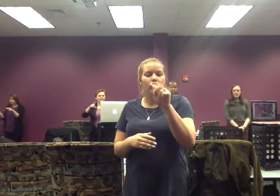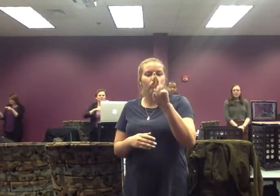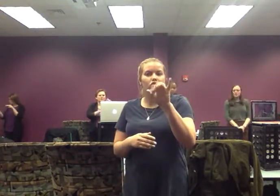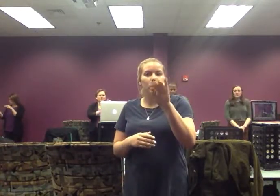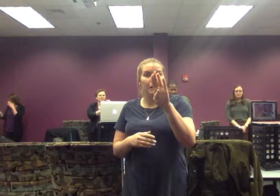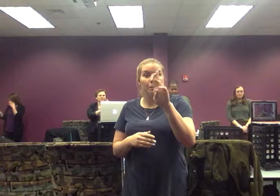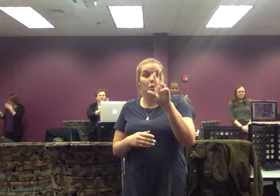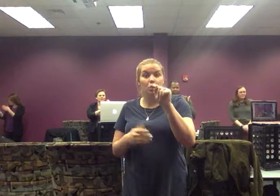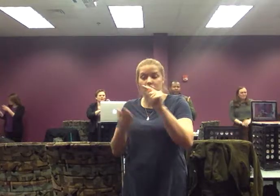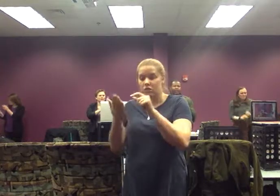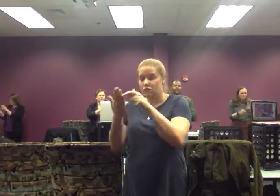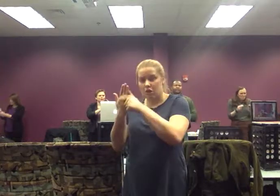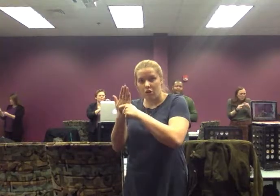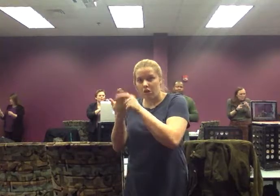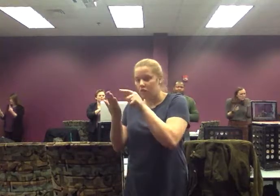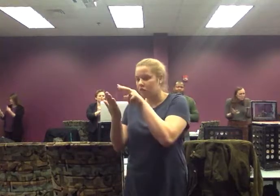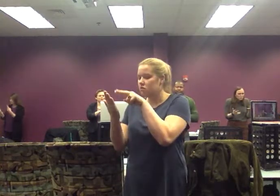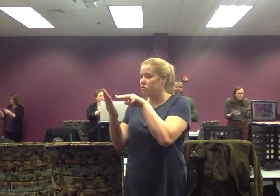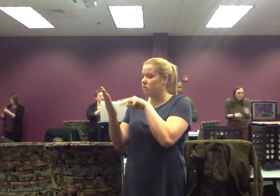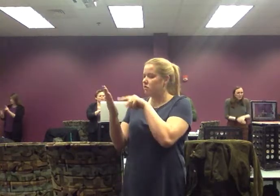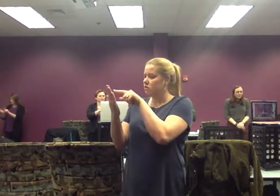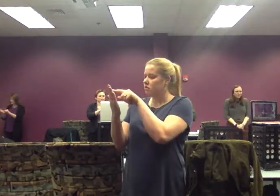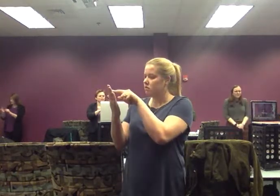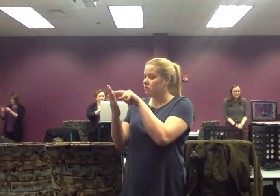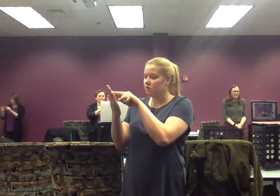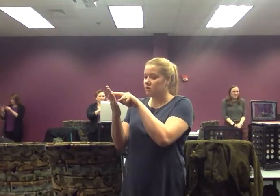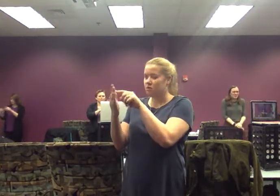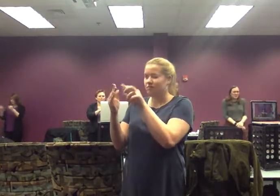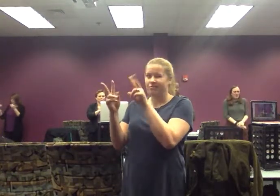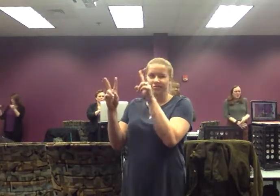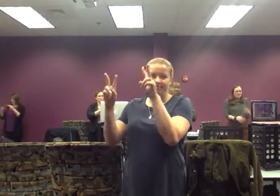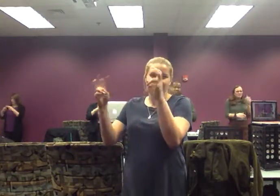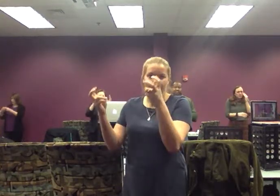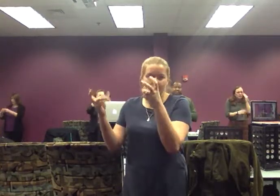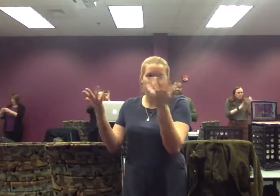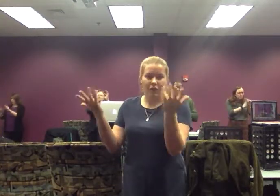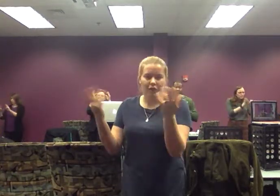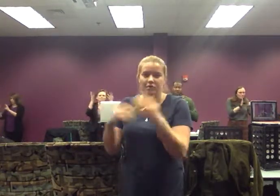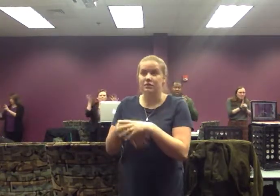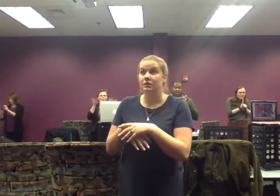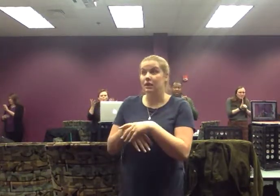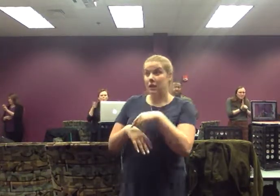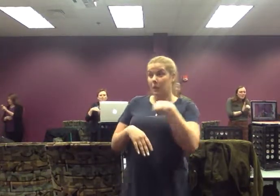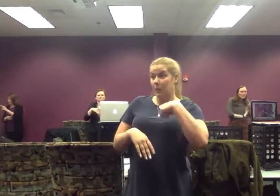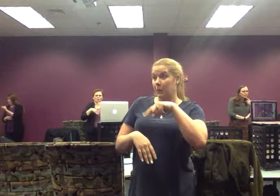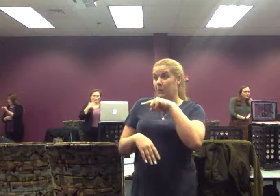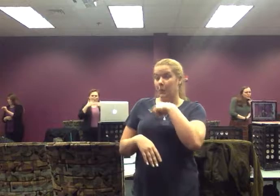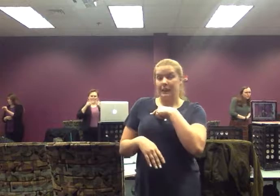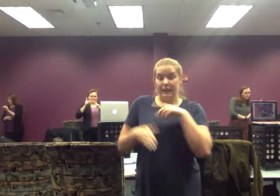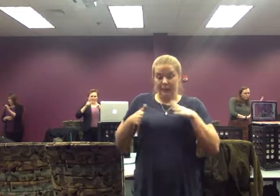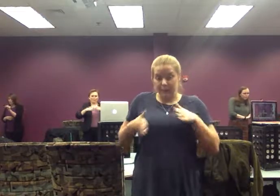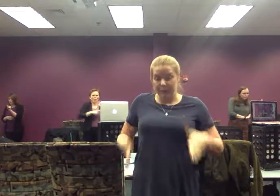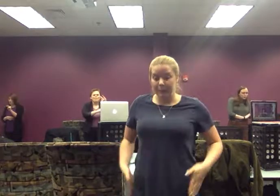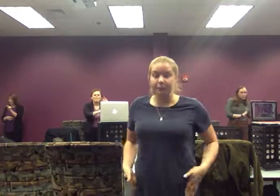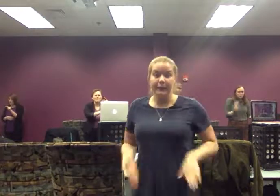basically said, why can't we all be purple? No, it wasn't a report on Alice Walker, the color of purple. It